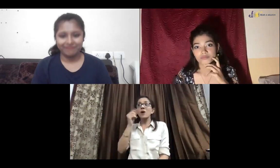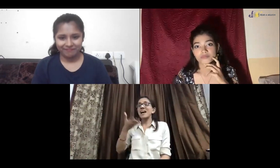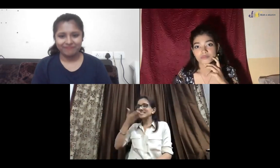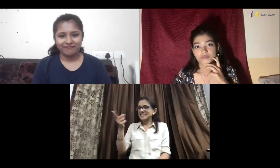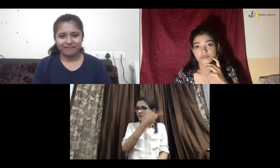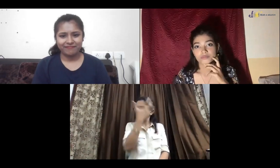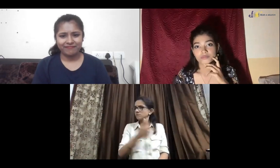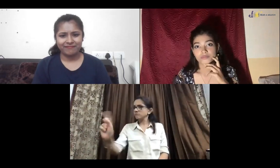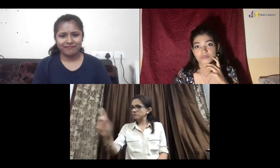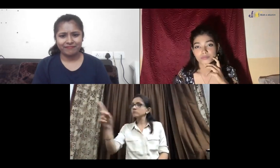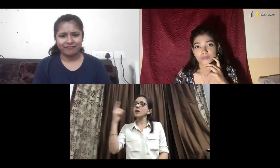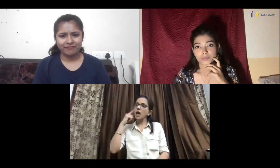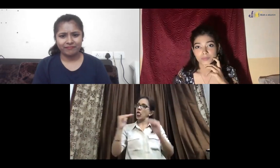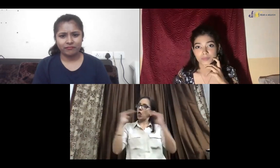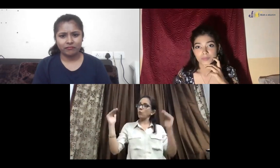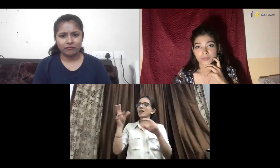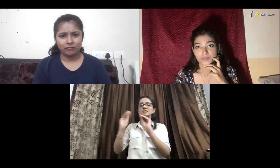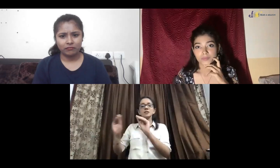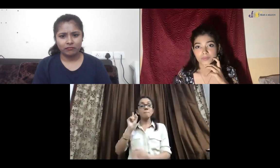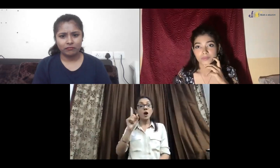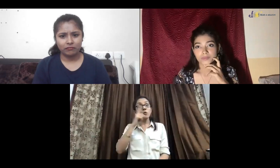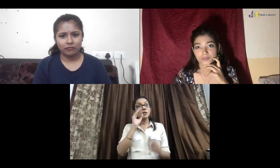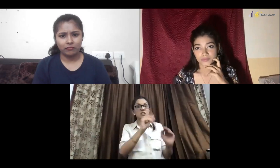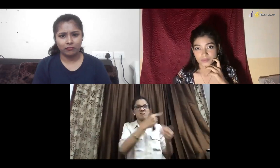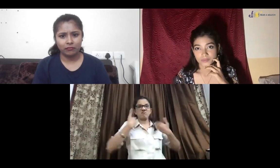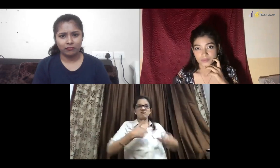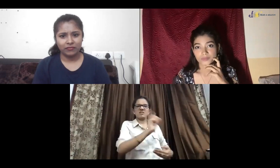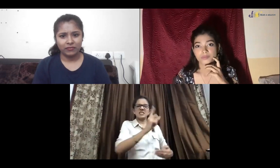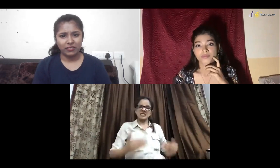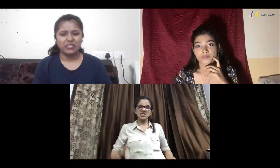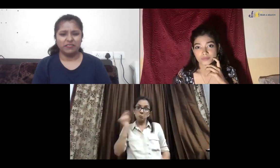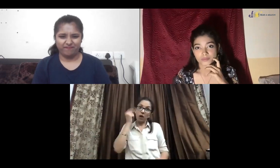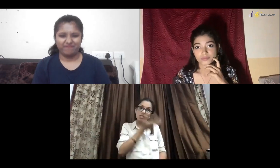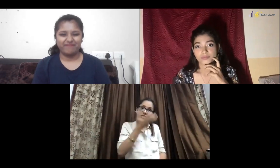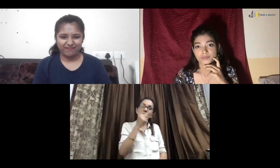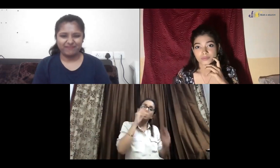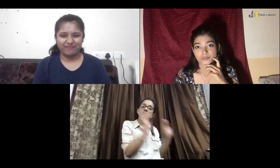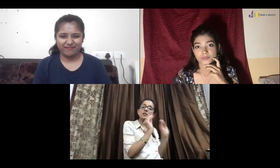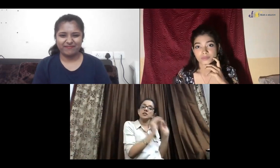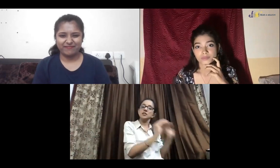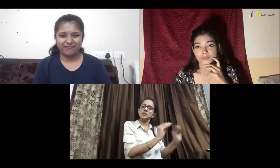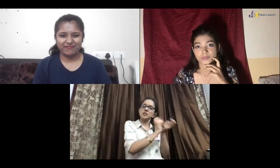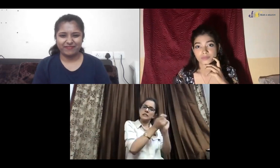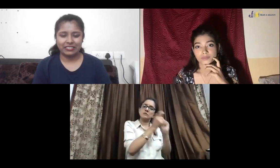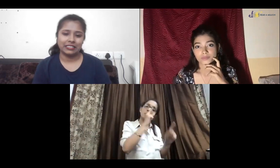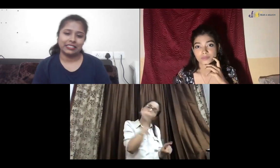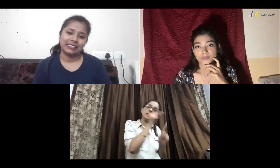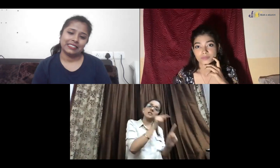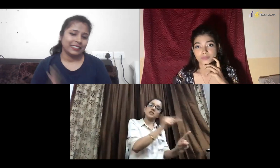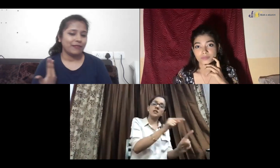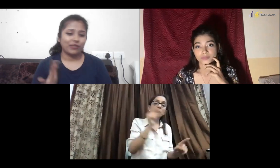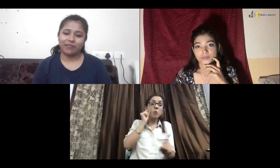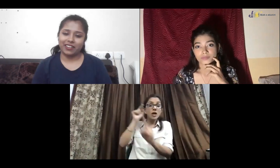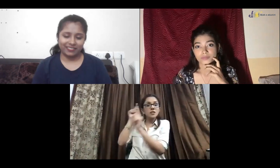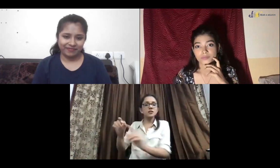boys uh, not to stare at the girls. We never, we are teaching